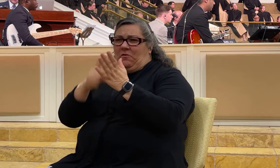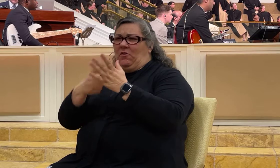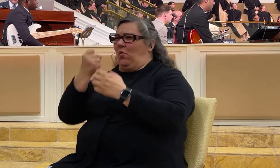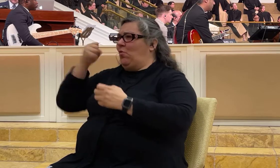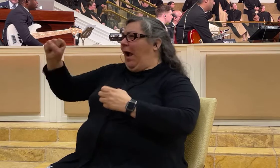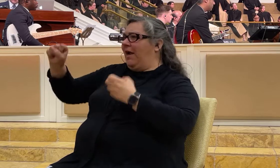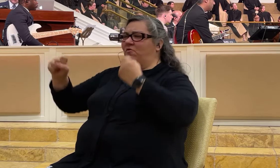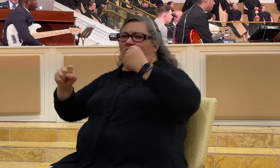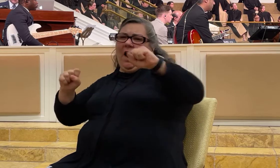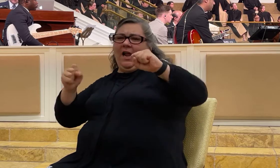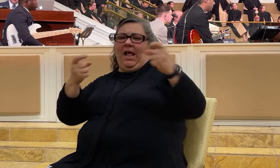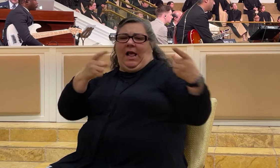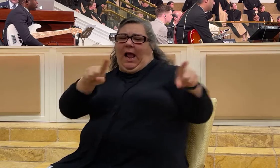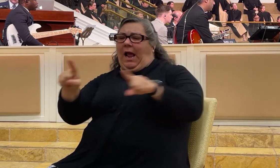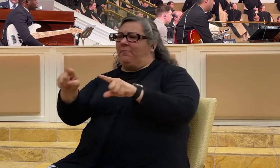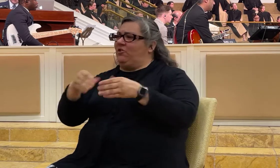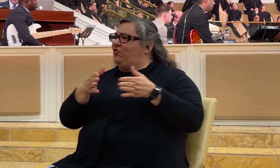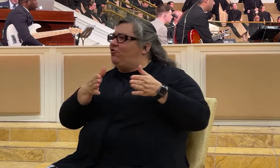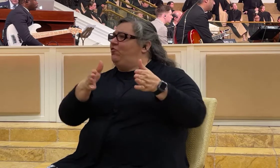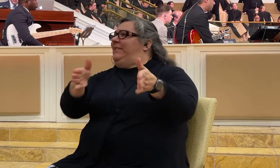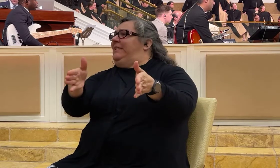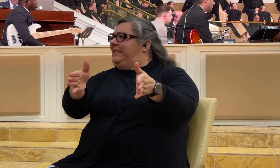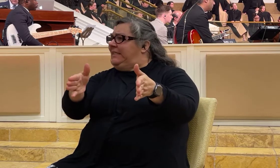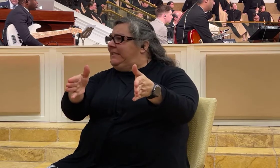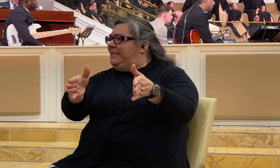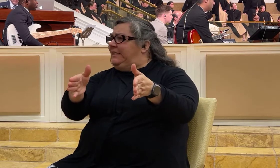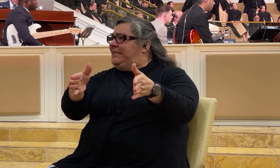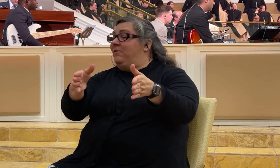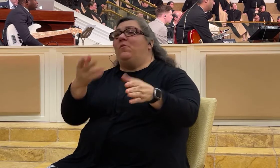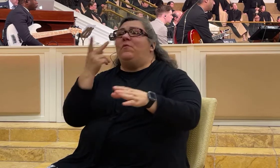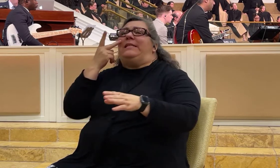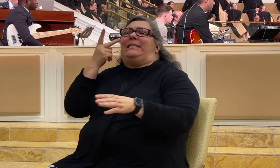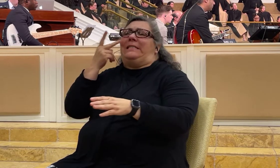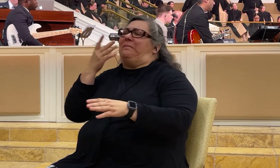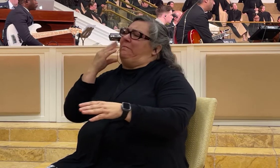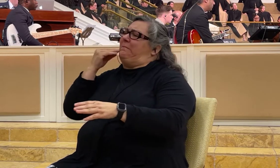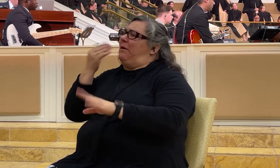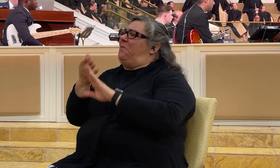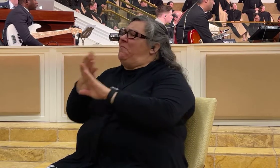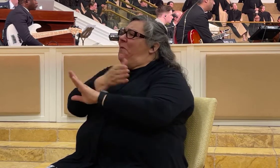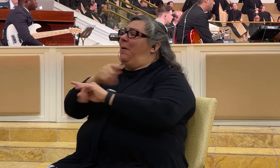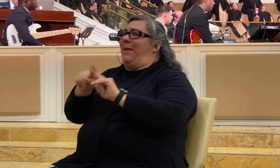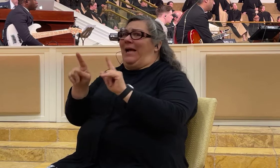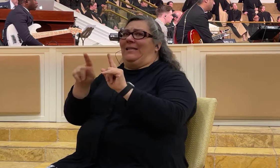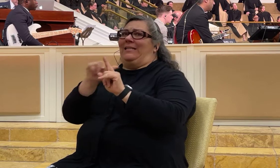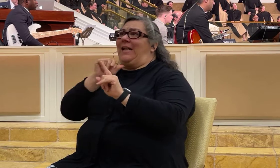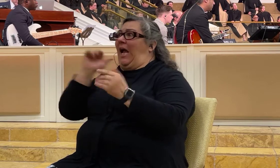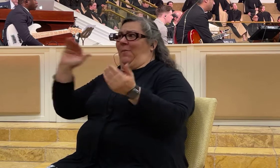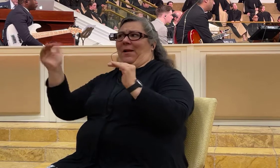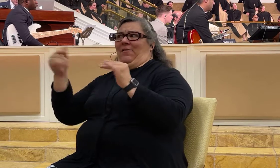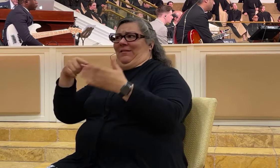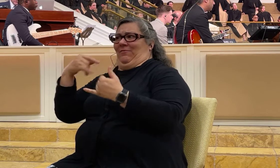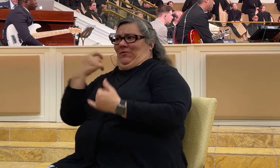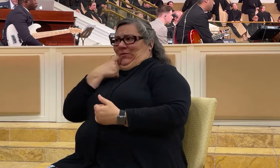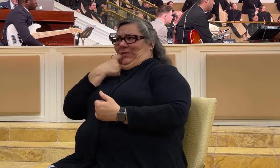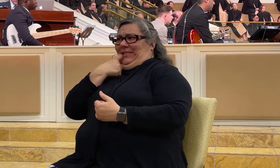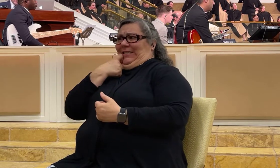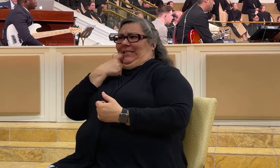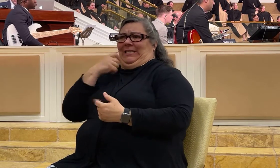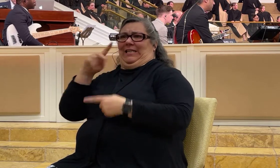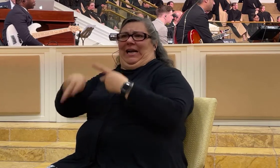riots in the streets. We have seen that before, but not on the level. And